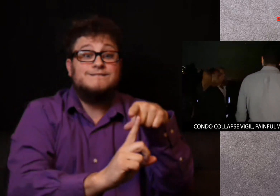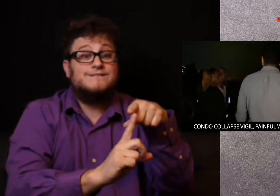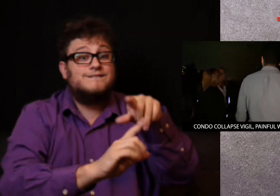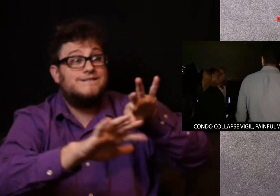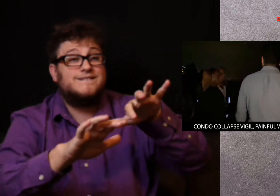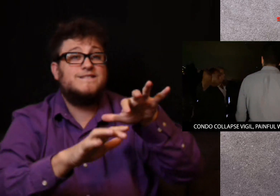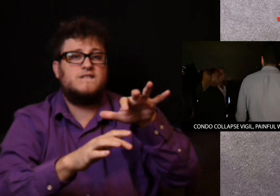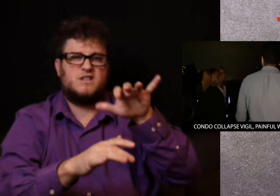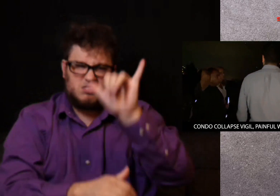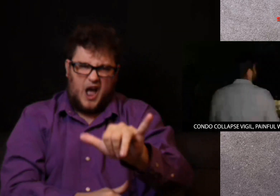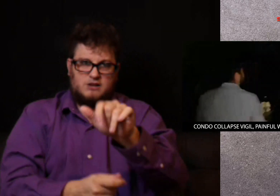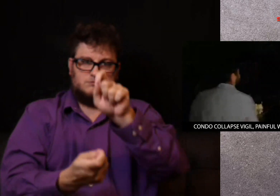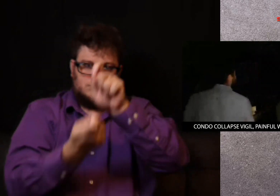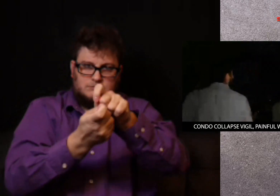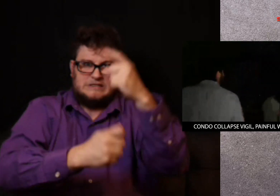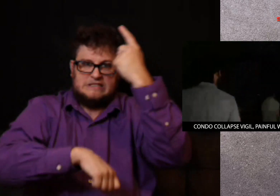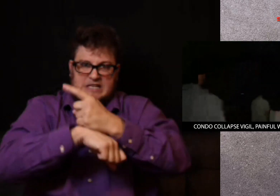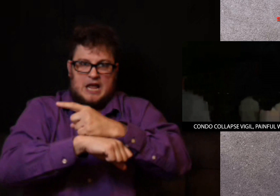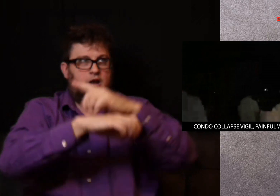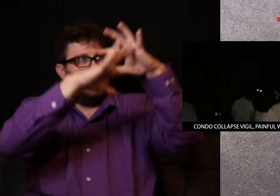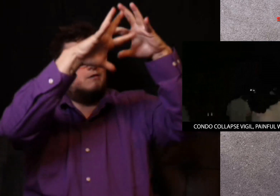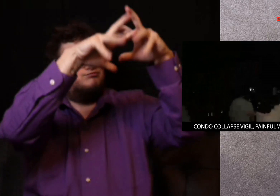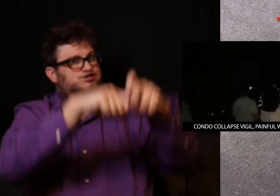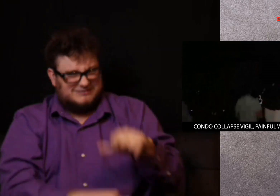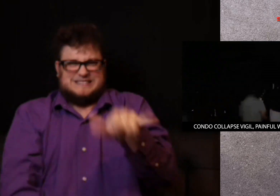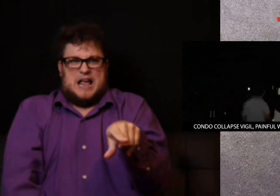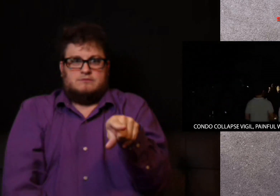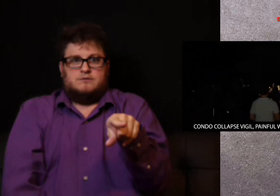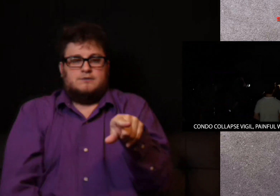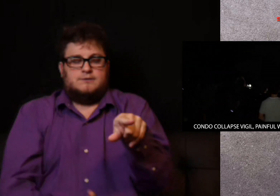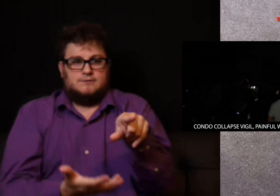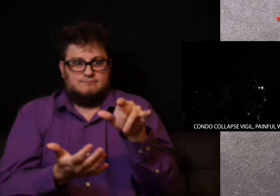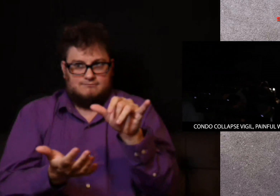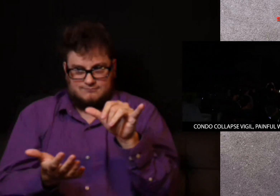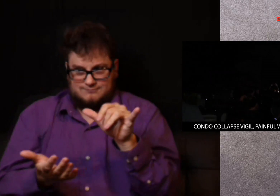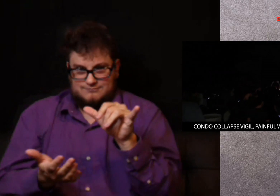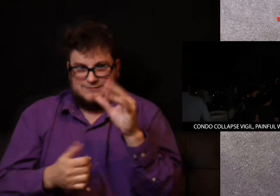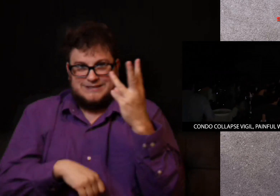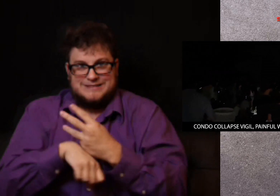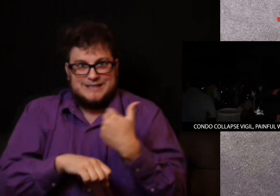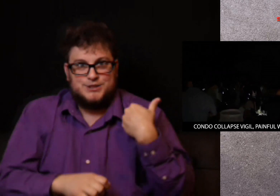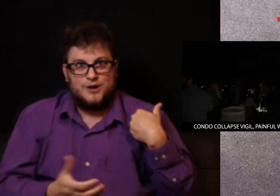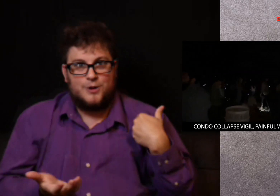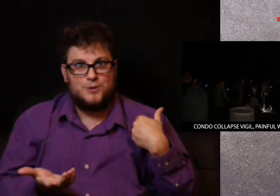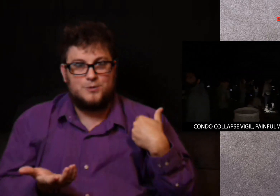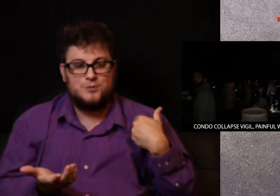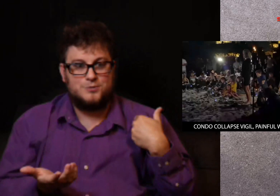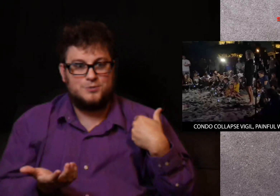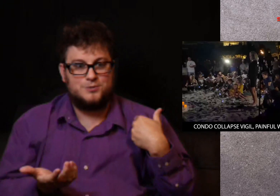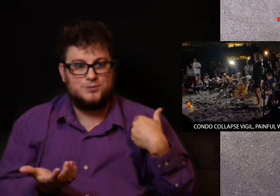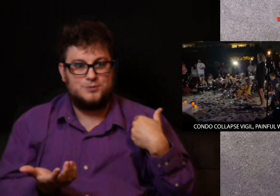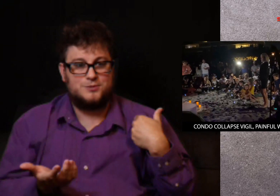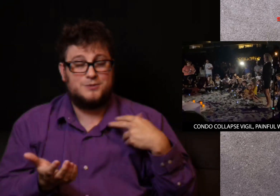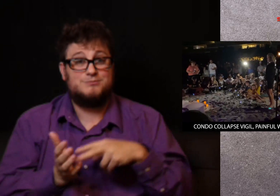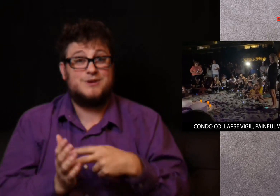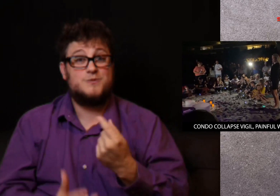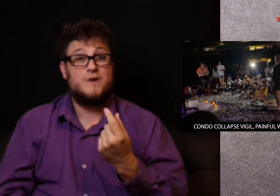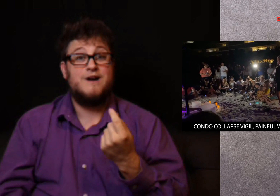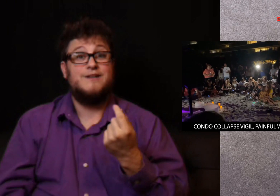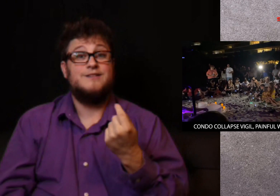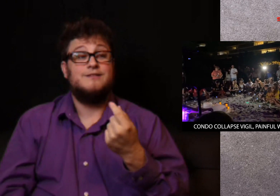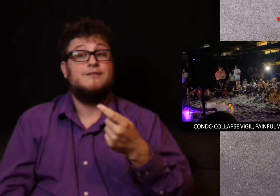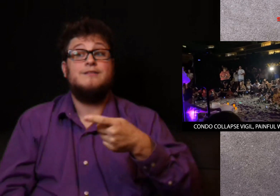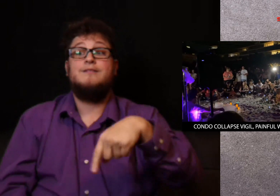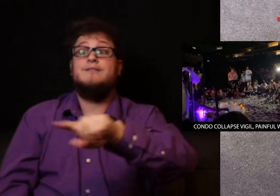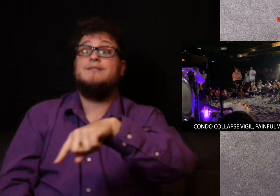And the last time rescue crews pulled a survivor from the wreckage was the same day the building collapsed